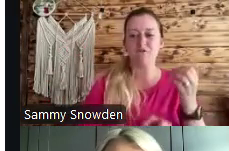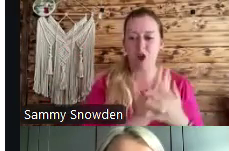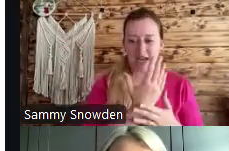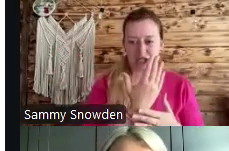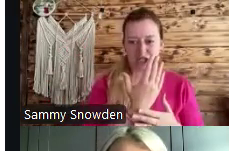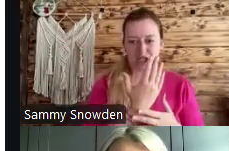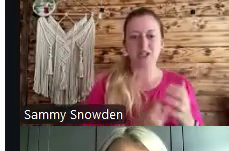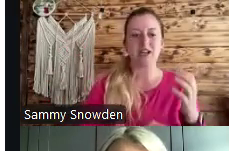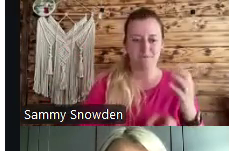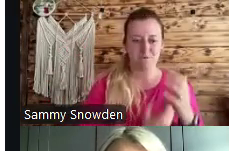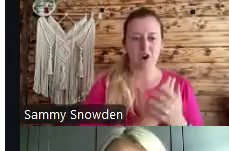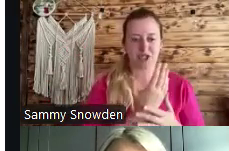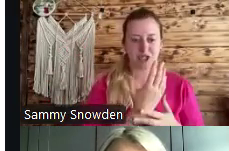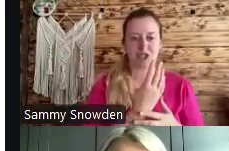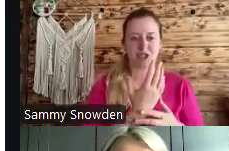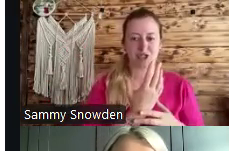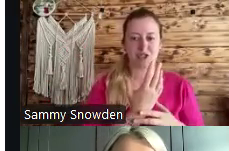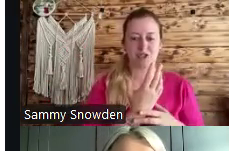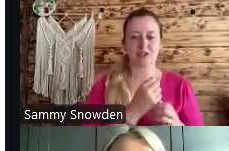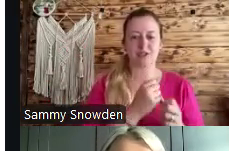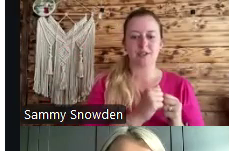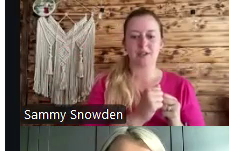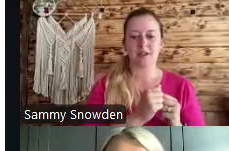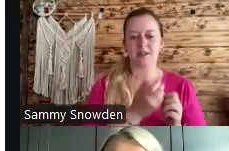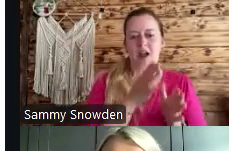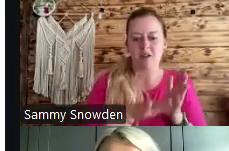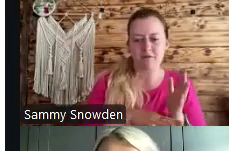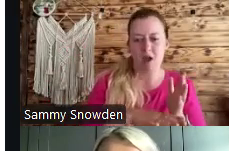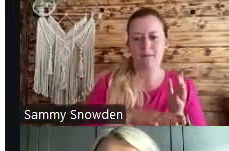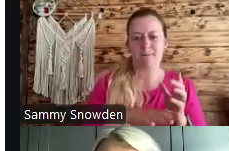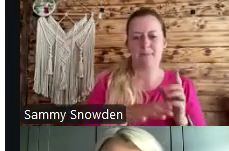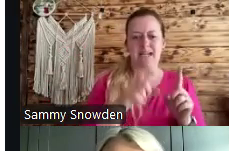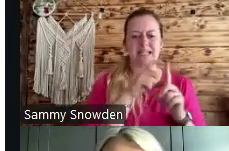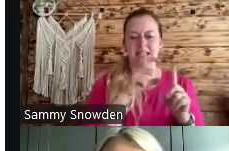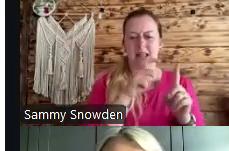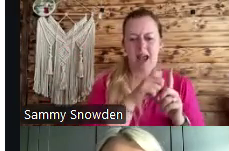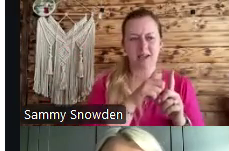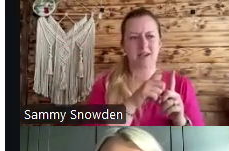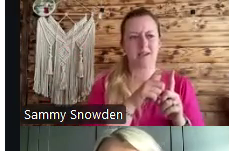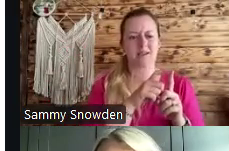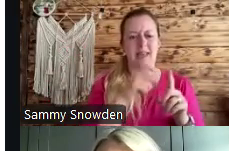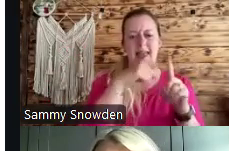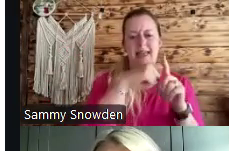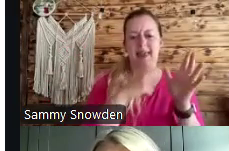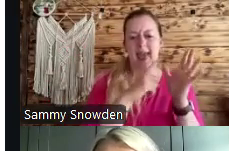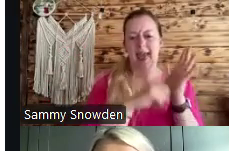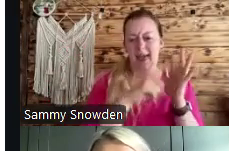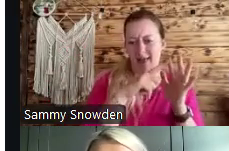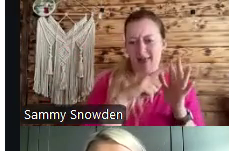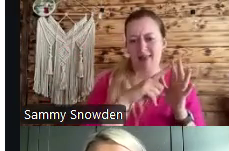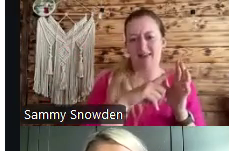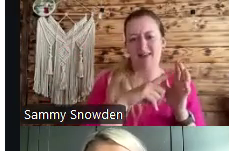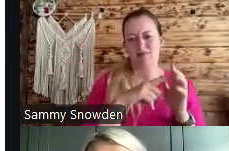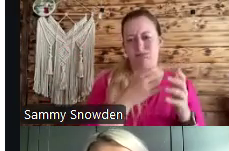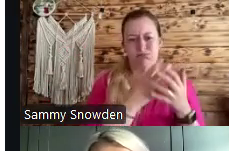on ingredients. So we can be sure that we can use it for all our family. And the age range that we can use it